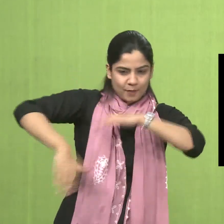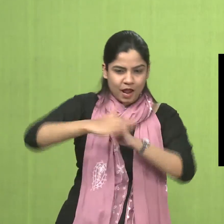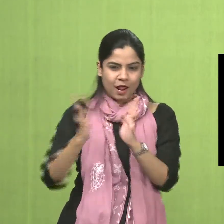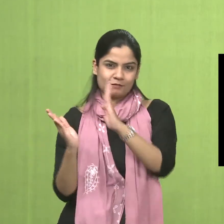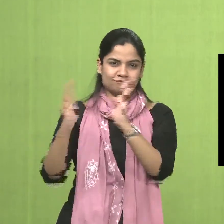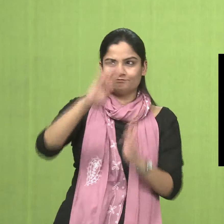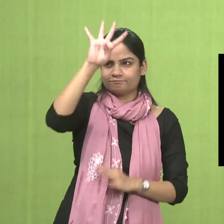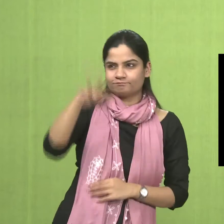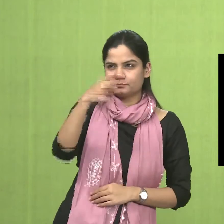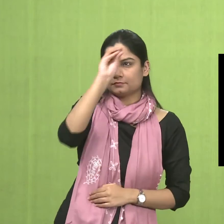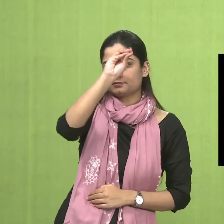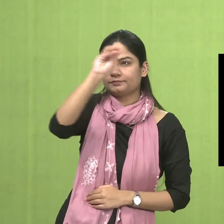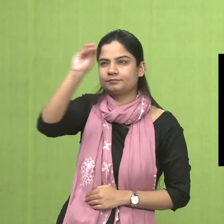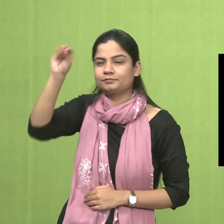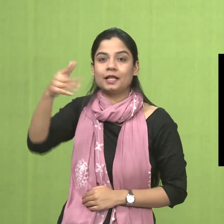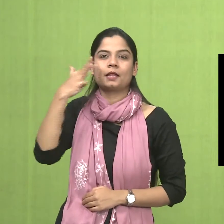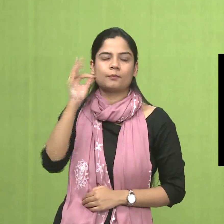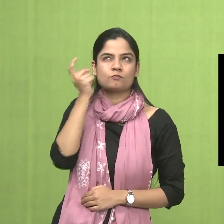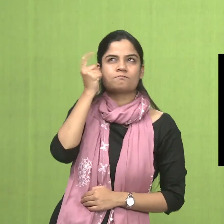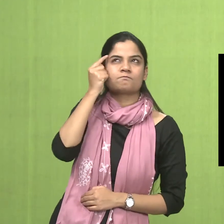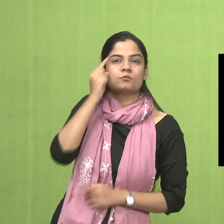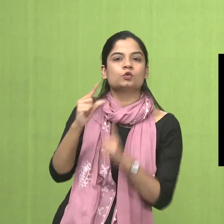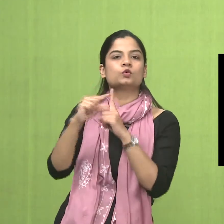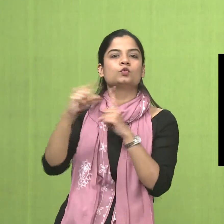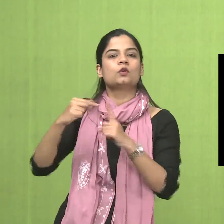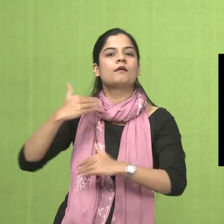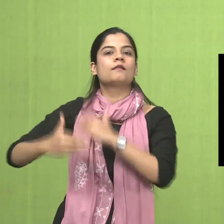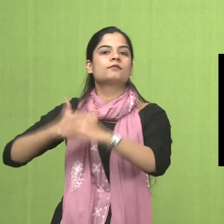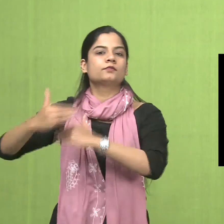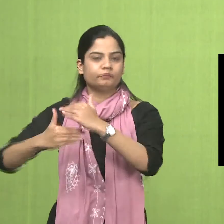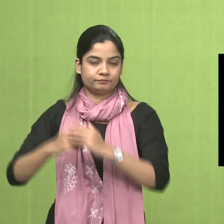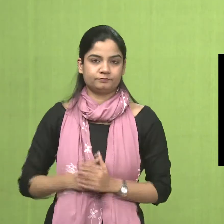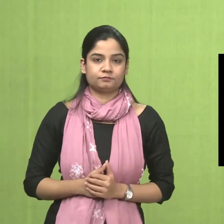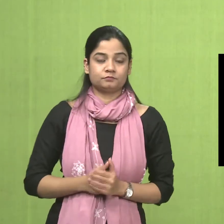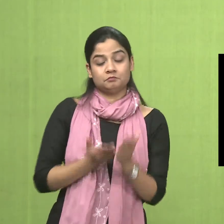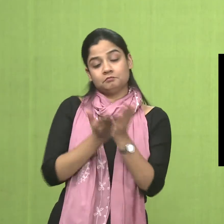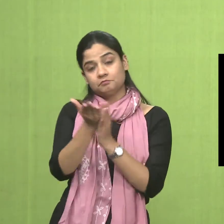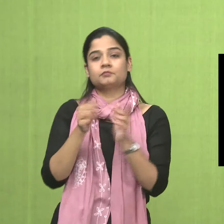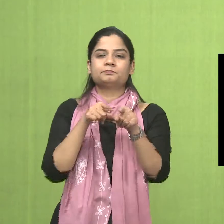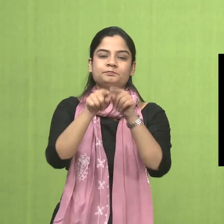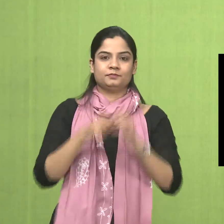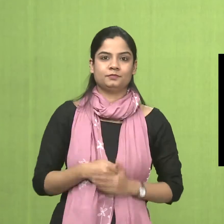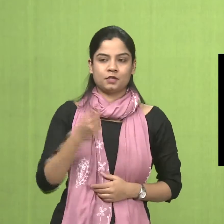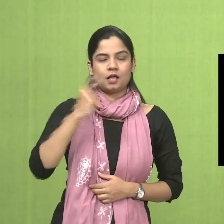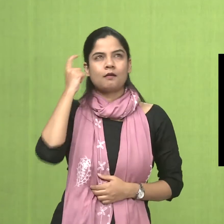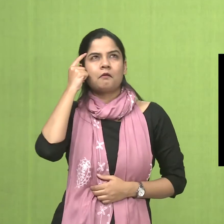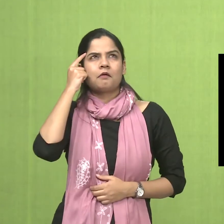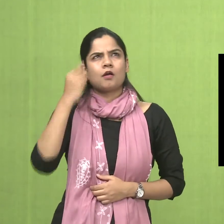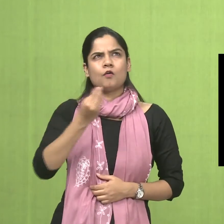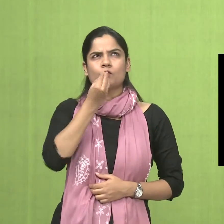final plan, and it will help you do things at a good pace. And it's always better to be realistic. For example, I know that I will take